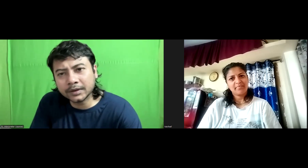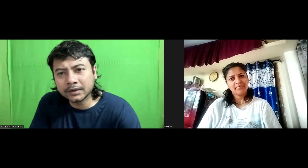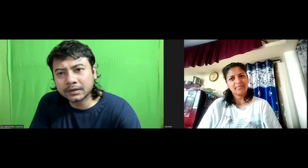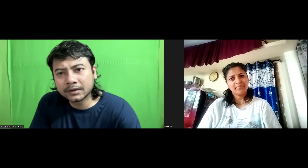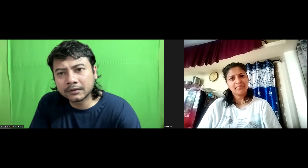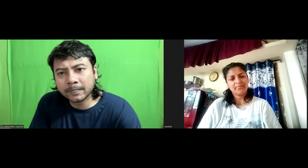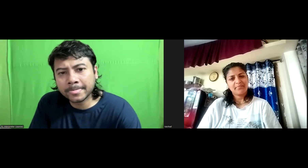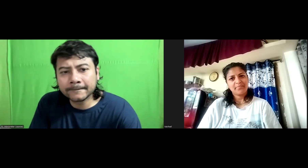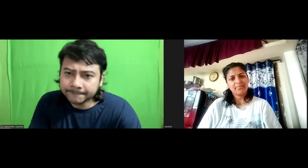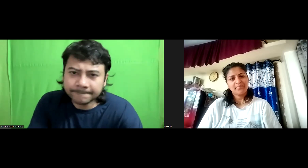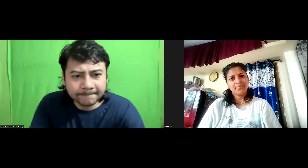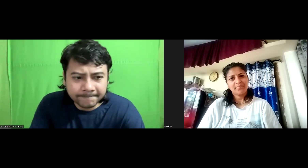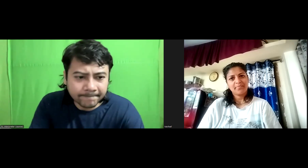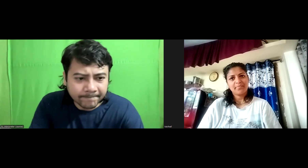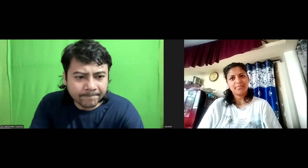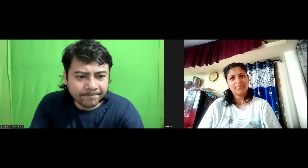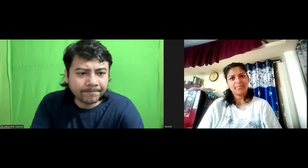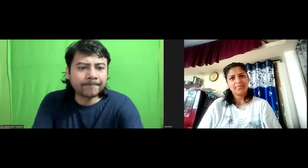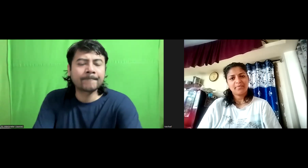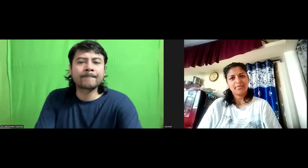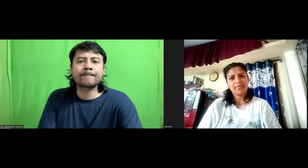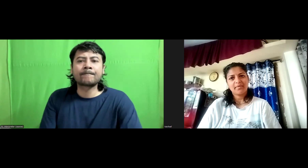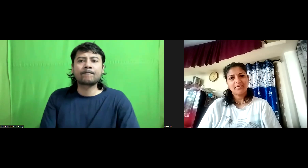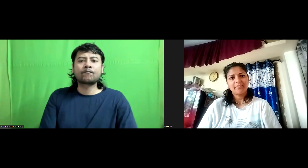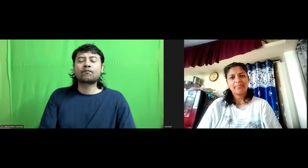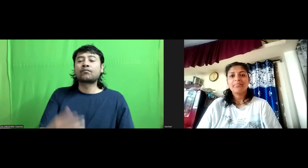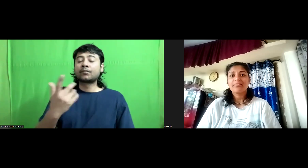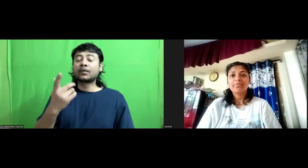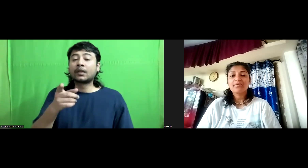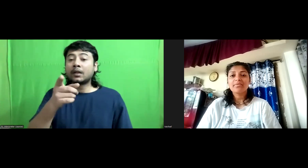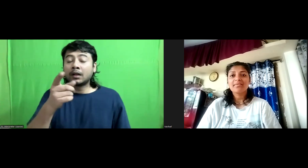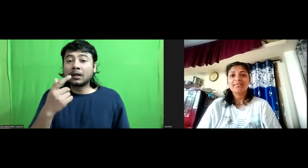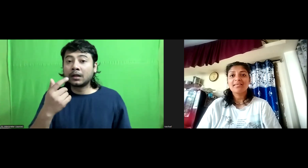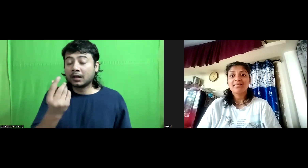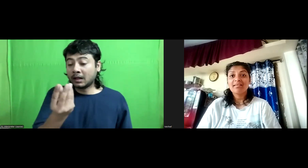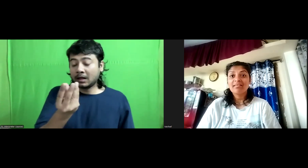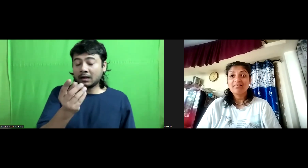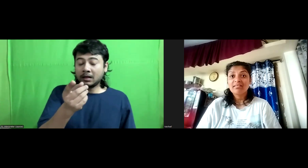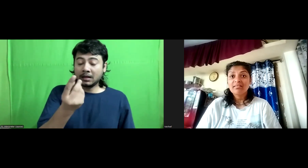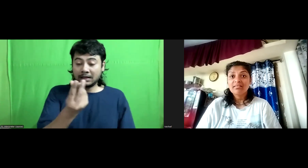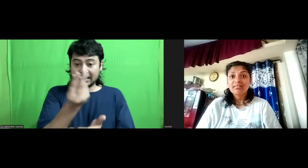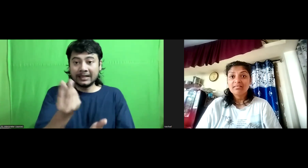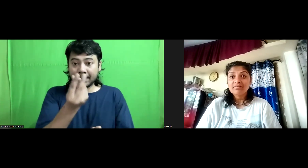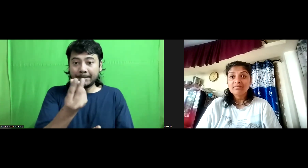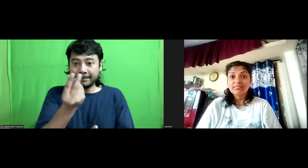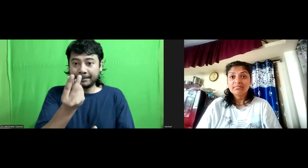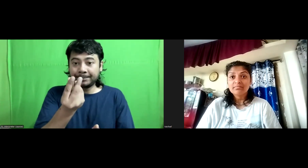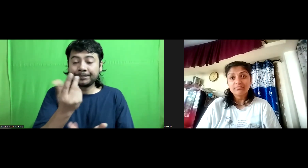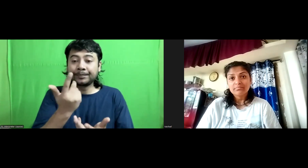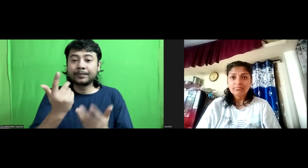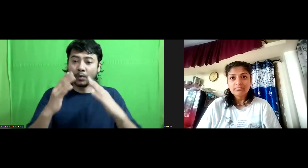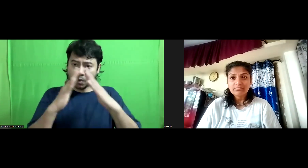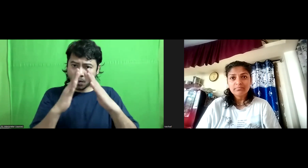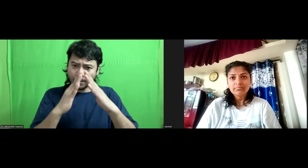Yeah, but Okay. within your own house, you can have separate. No, see, when you're going for outside program, you can reuse it.